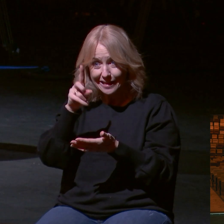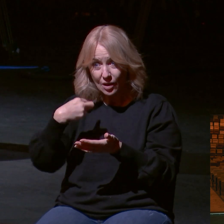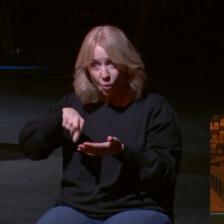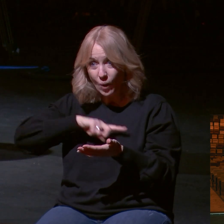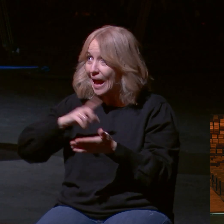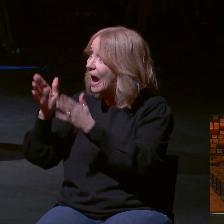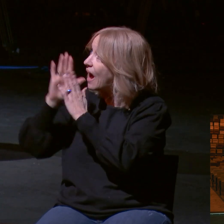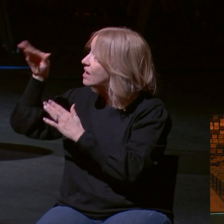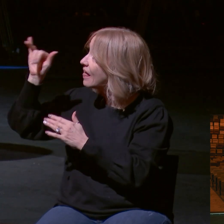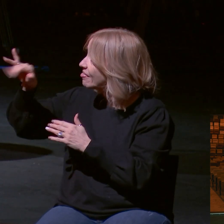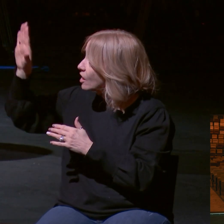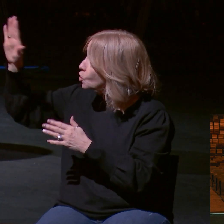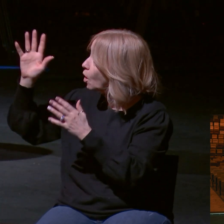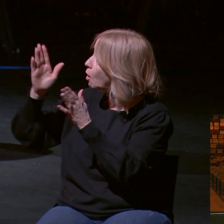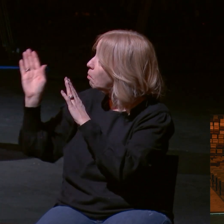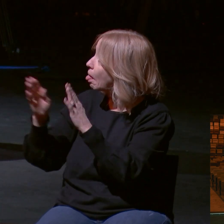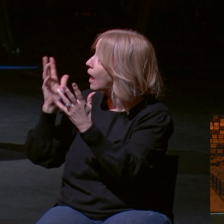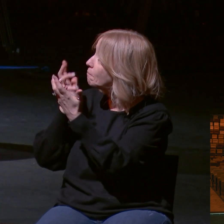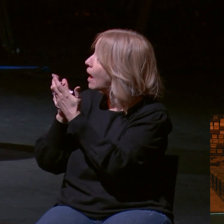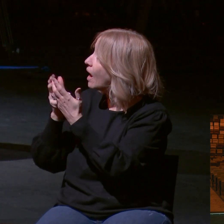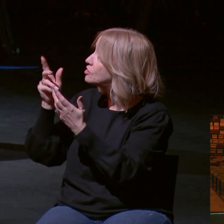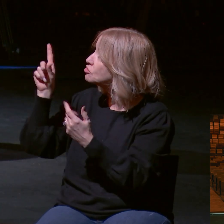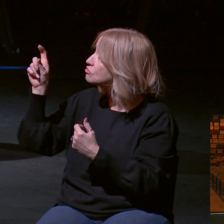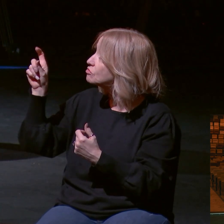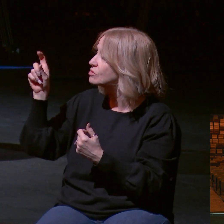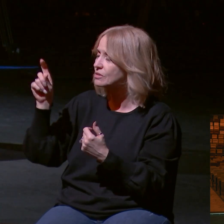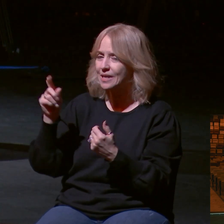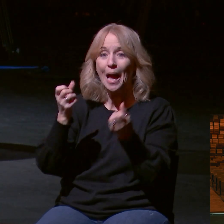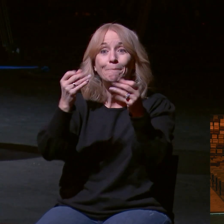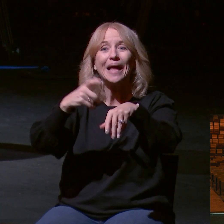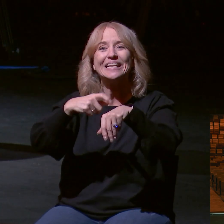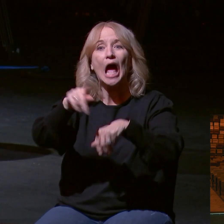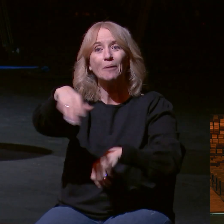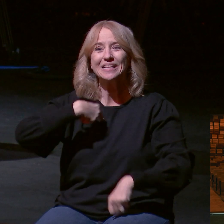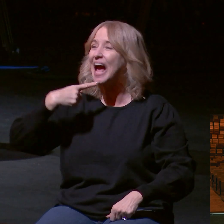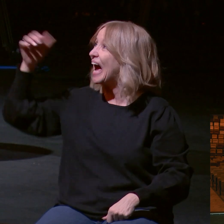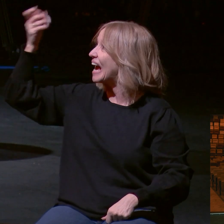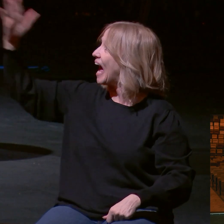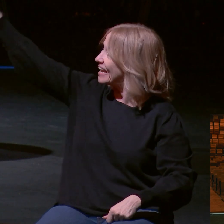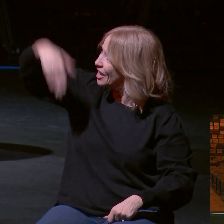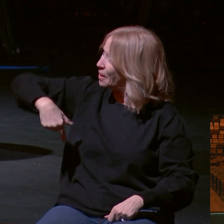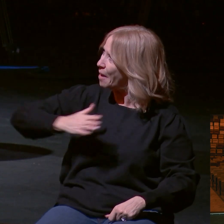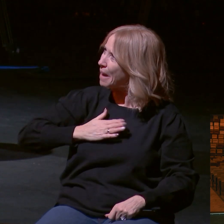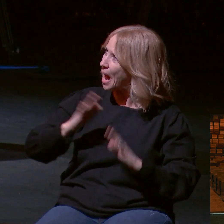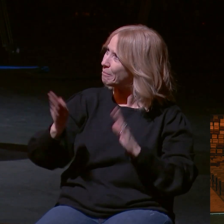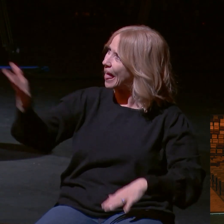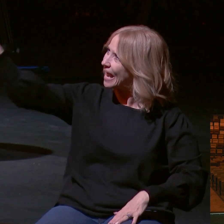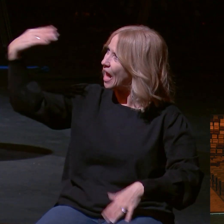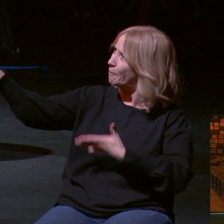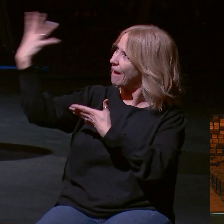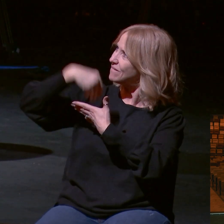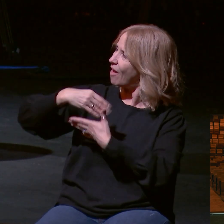our plans. God, join me in what I'm doing. God, would you be a part of my plans? Haggai is telling the